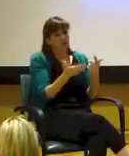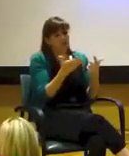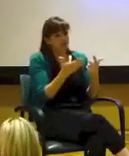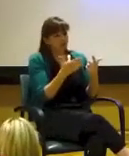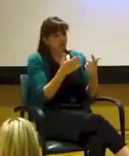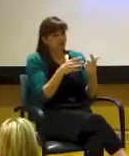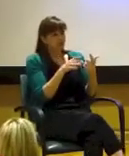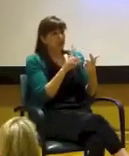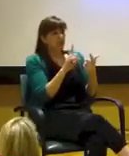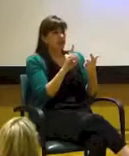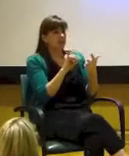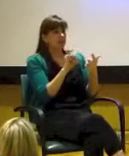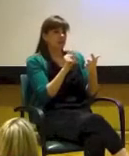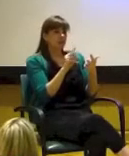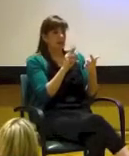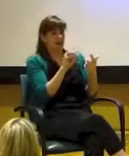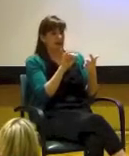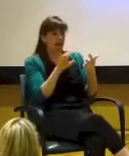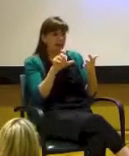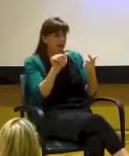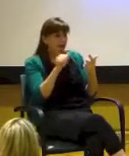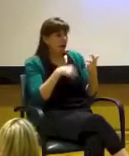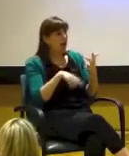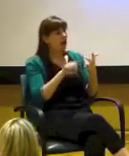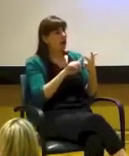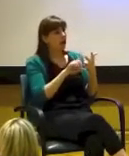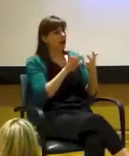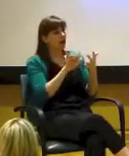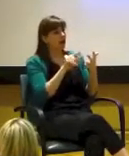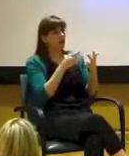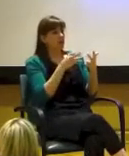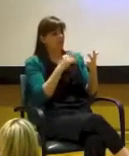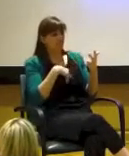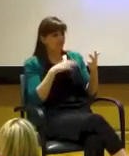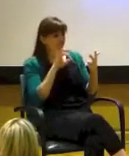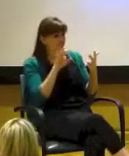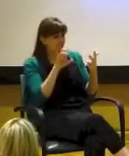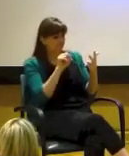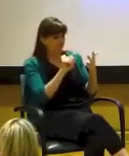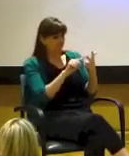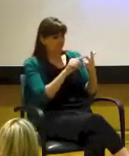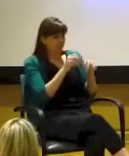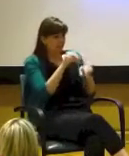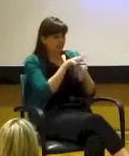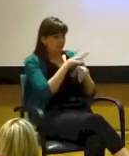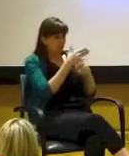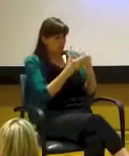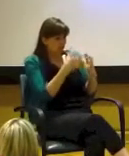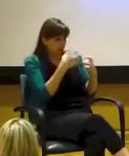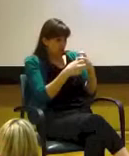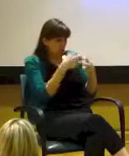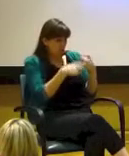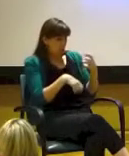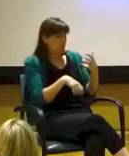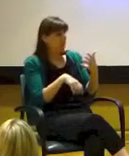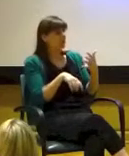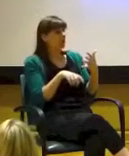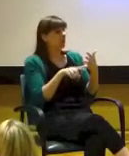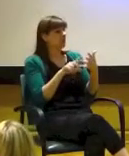a diastematomyelia? Is there lipoma? Is there fat there that's causing part of the problem?